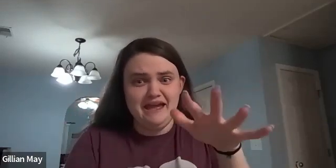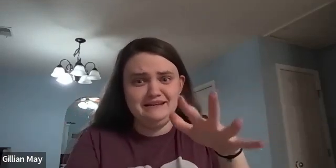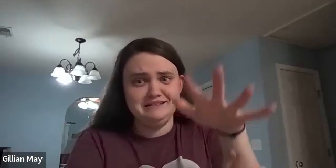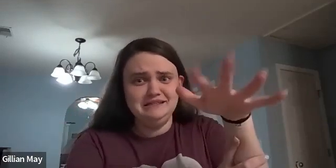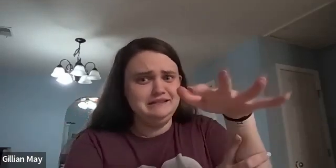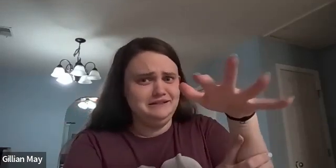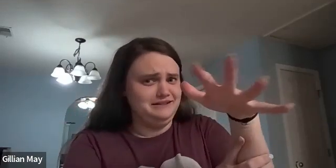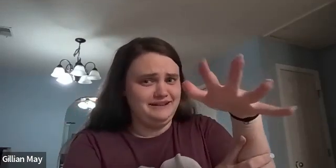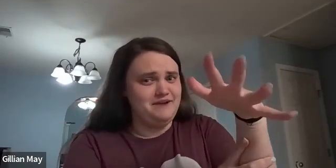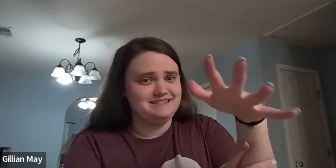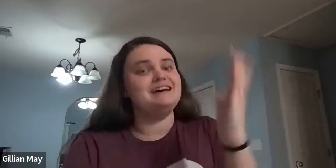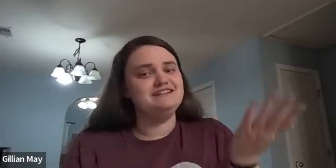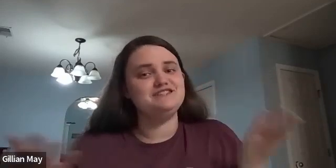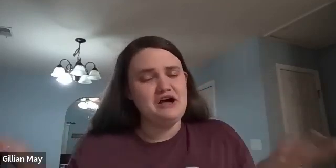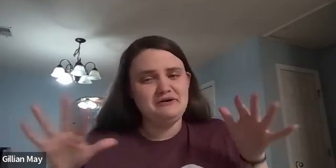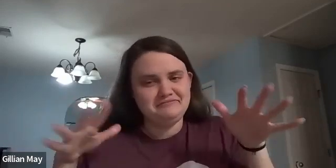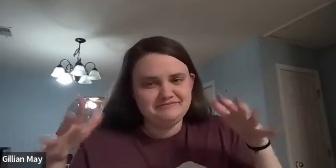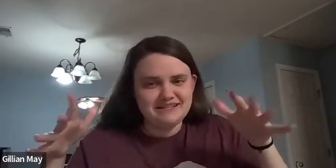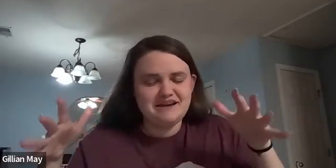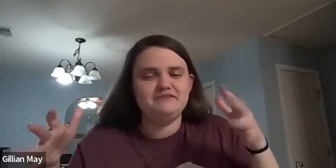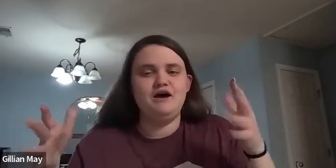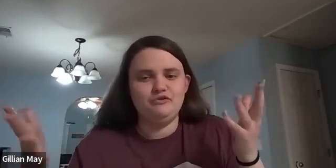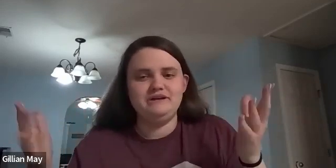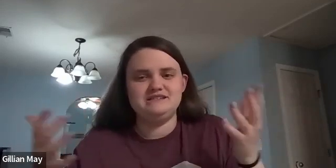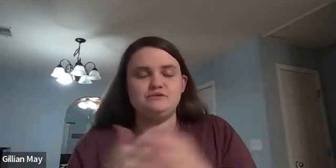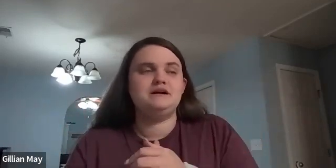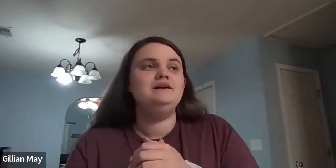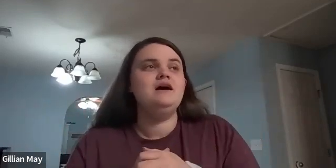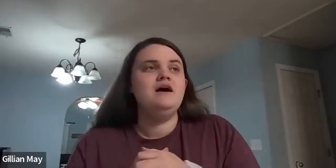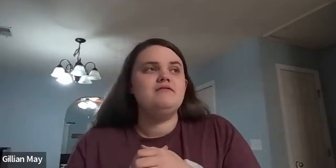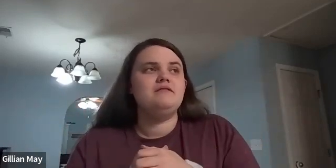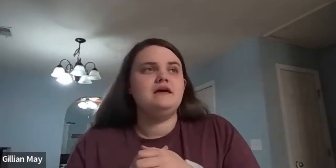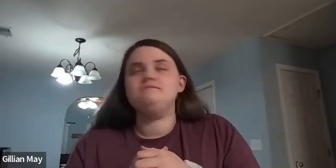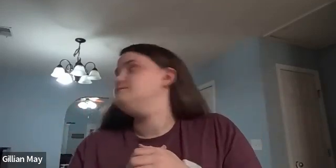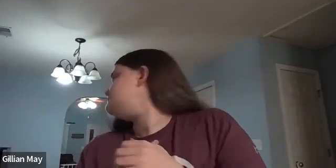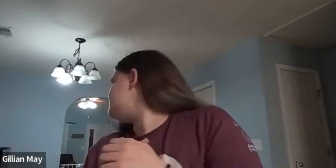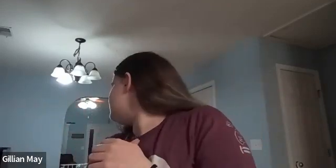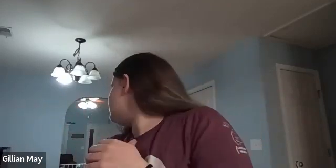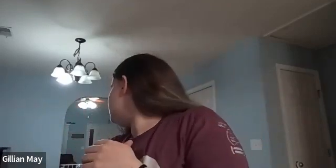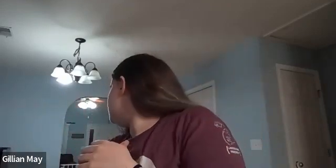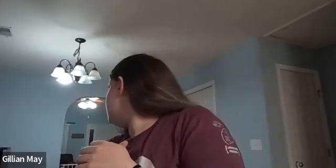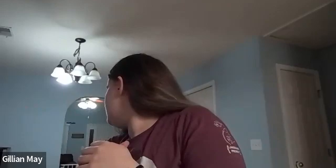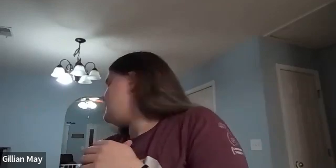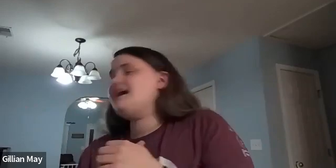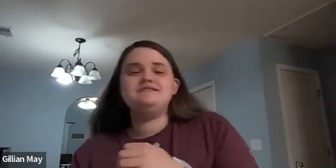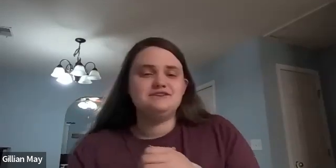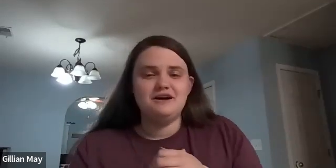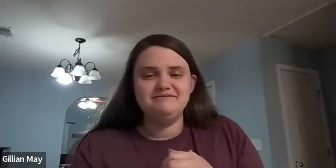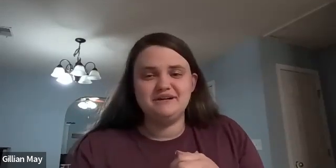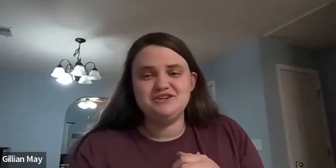hands. Oh, look, I'm not steady. So that's kind of a helpful, easier one. Then we had, sorry, my dog,